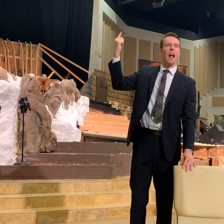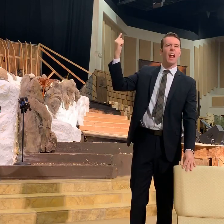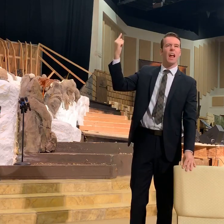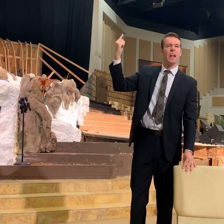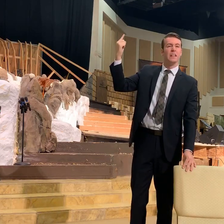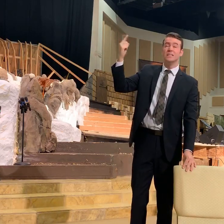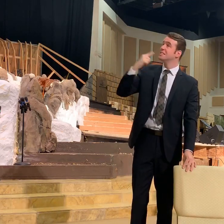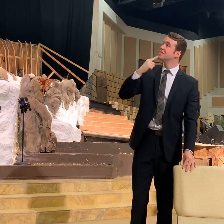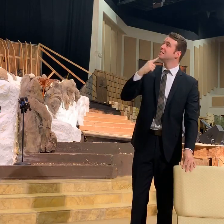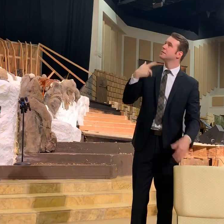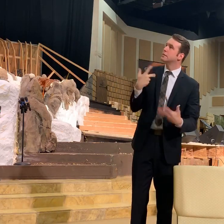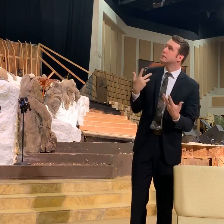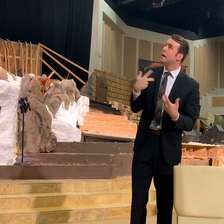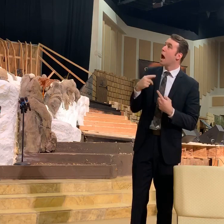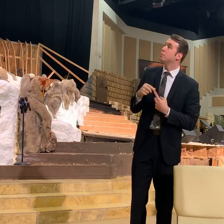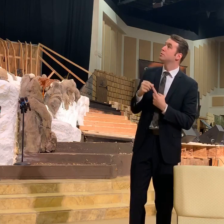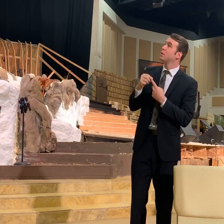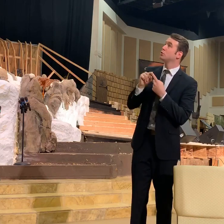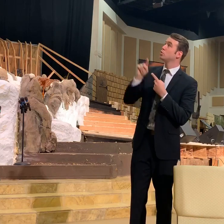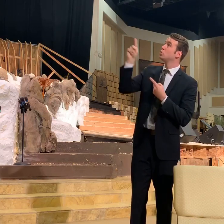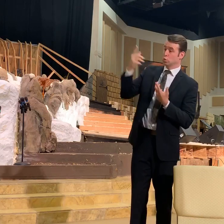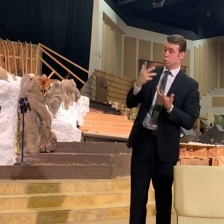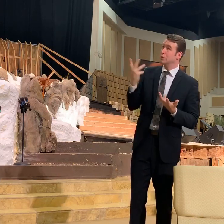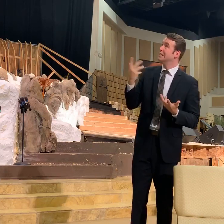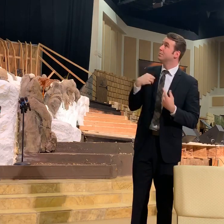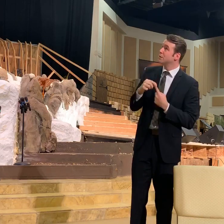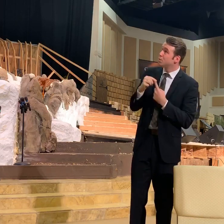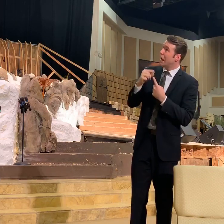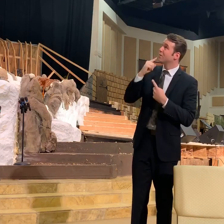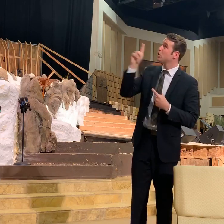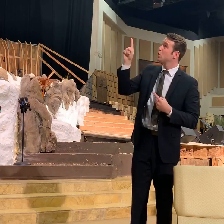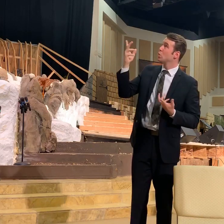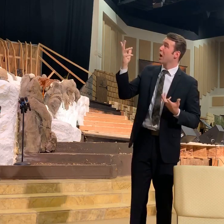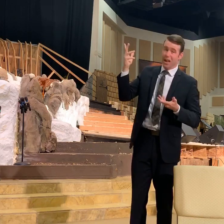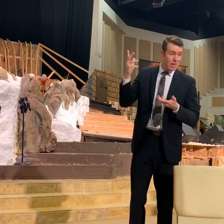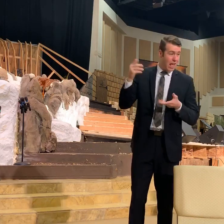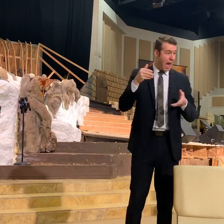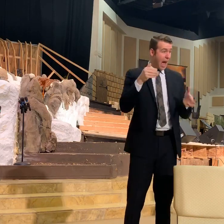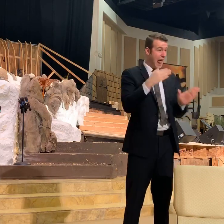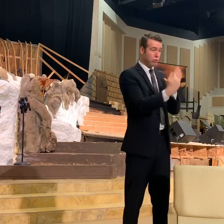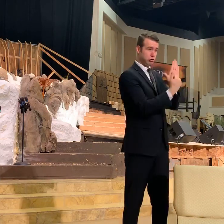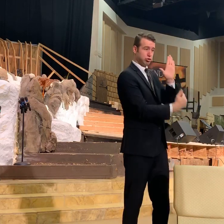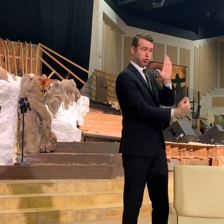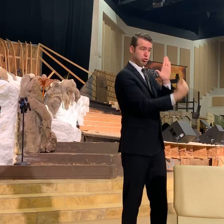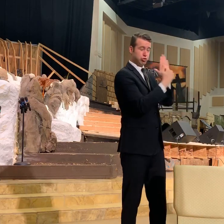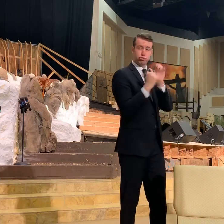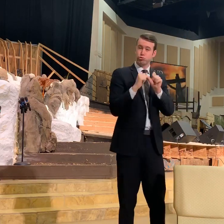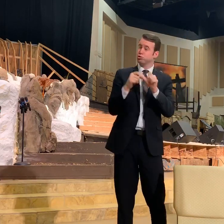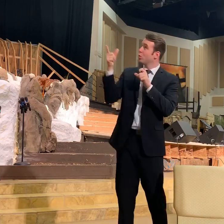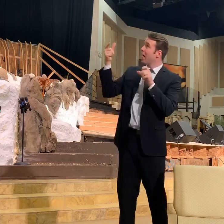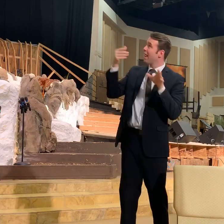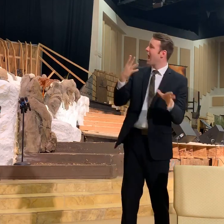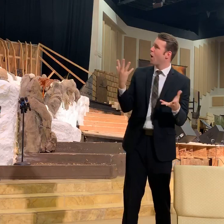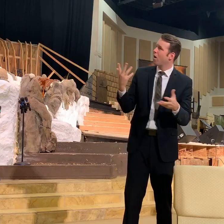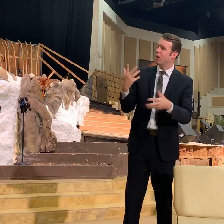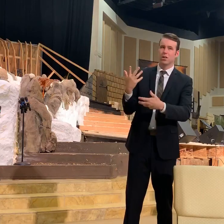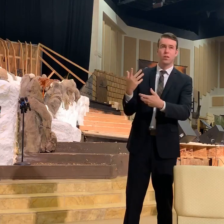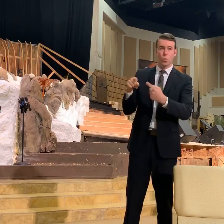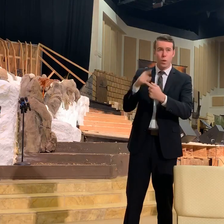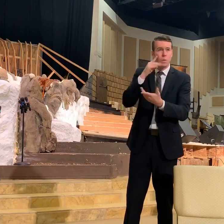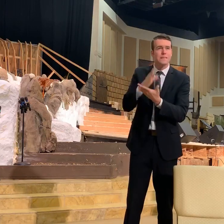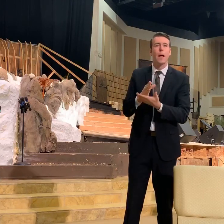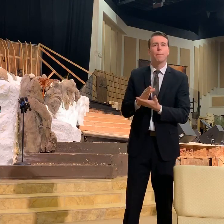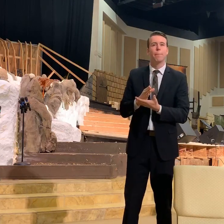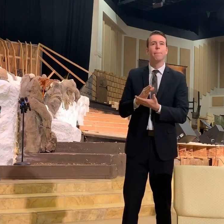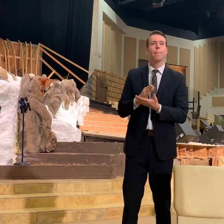said, I'm special to you, God. How long are you going to allow this to continue? And I